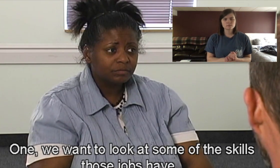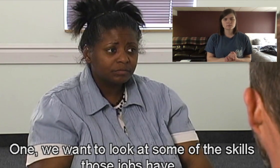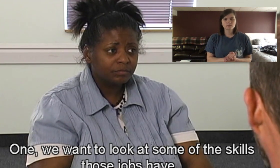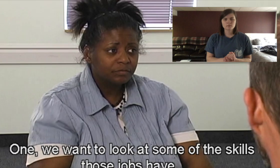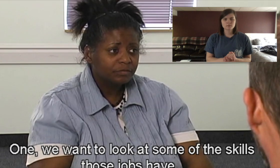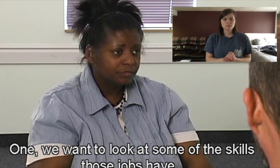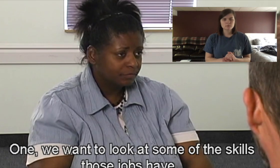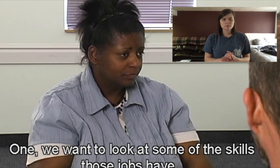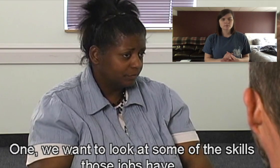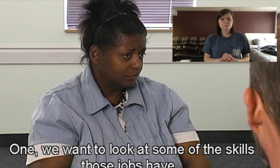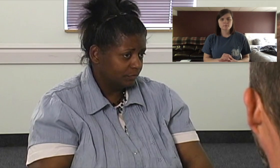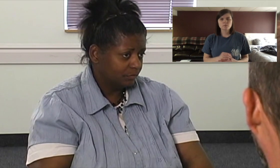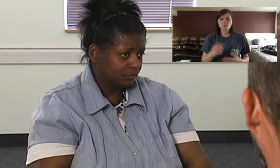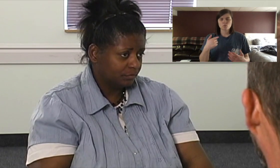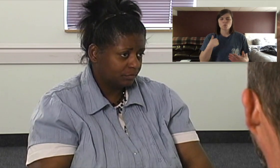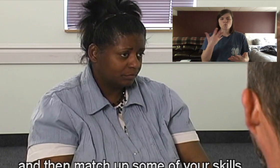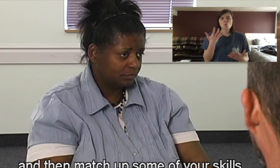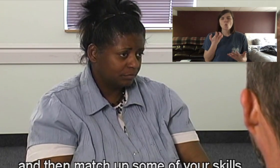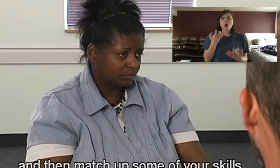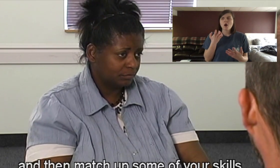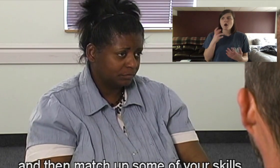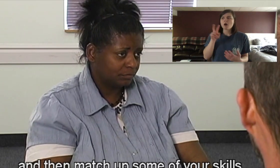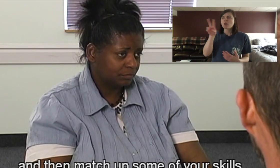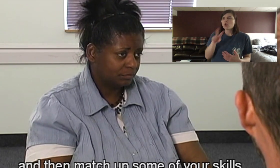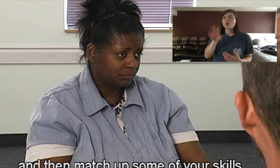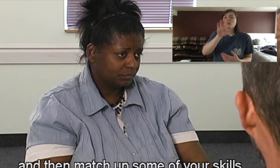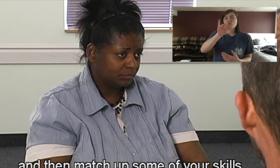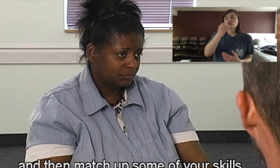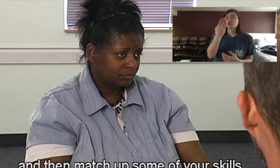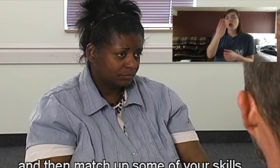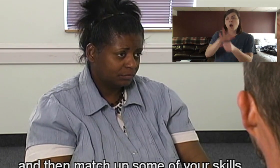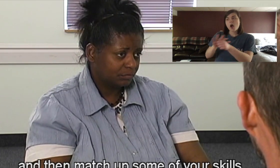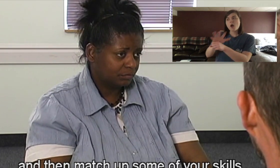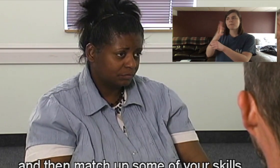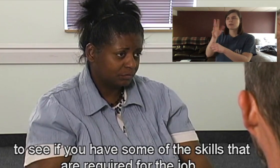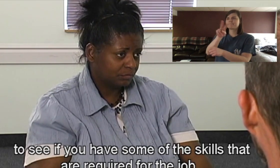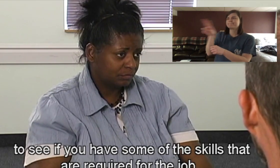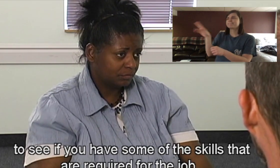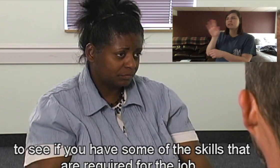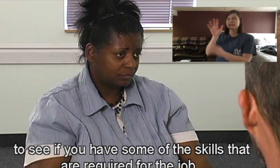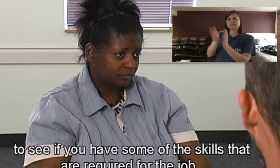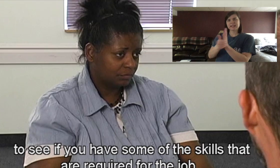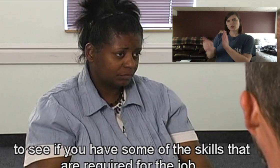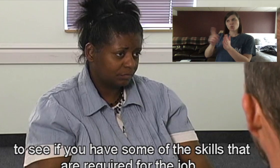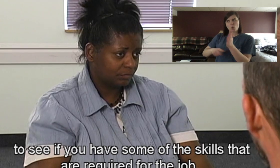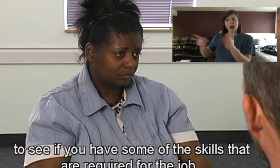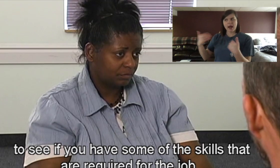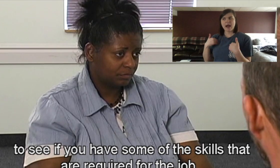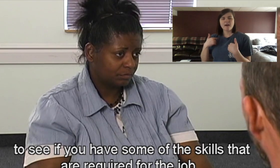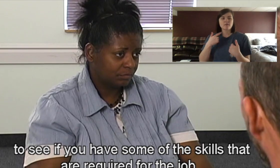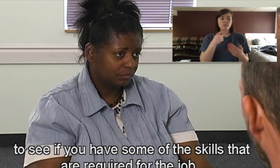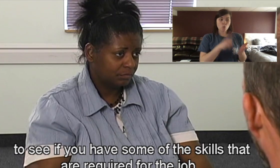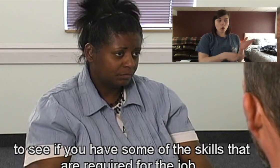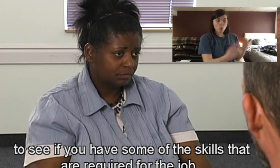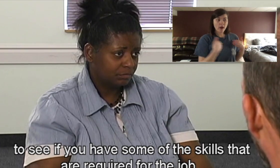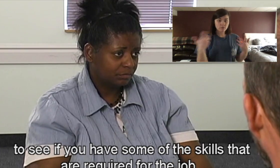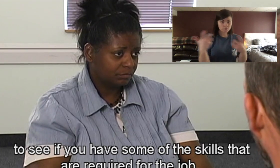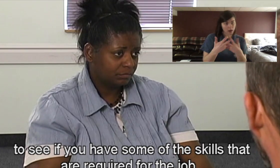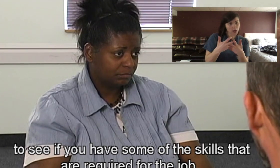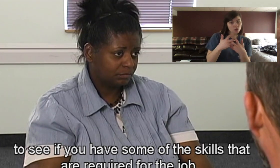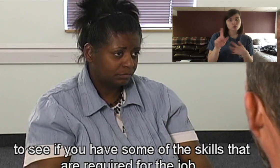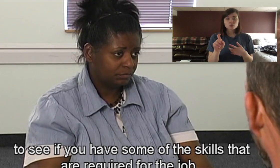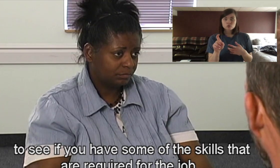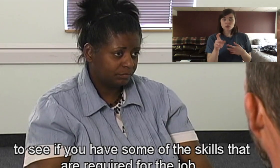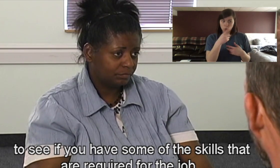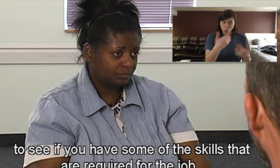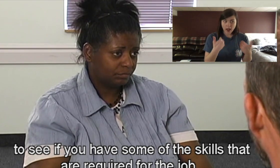One, we want to look at some of the skills that those jobs have and then match up some of your skills to see if you have